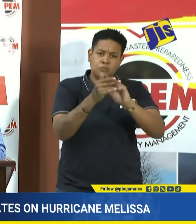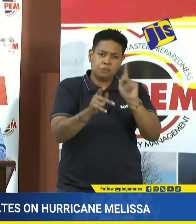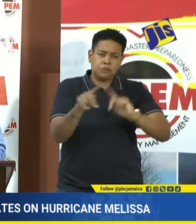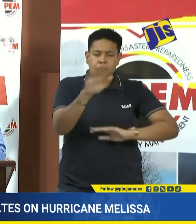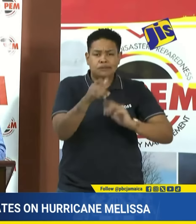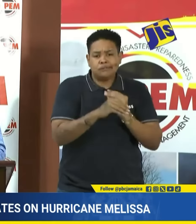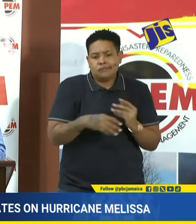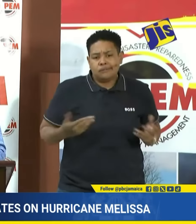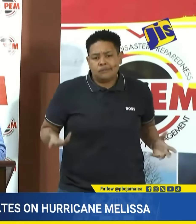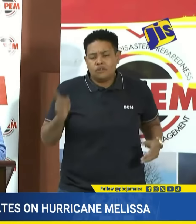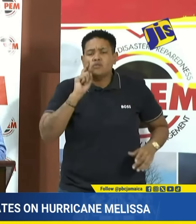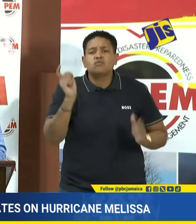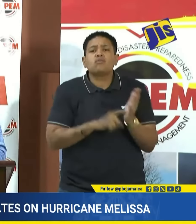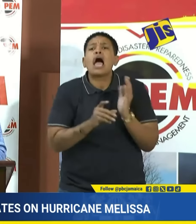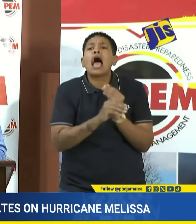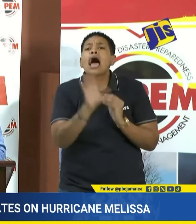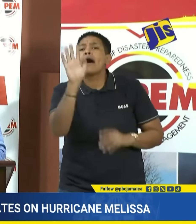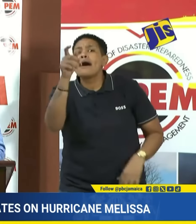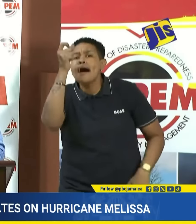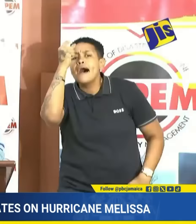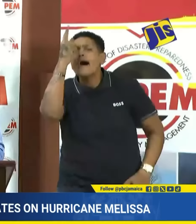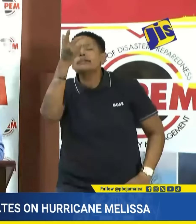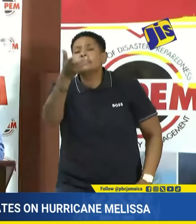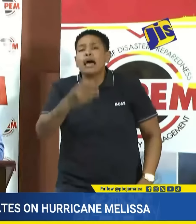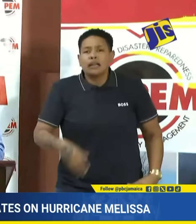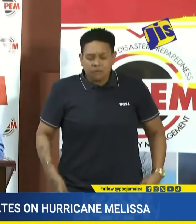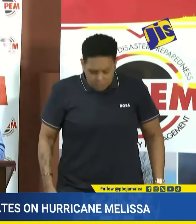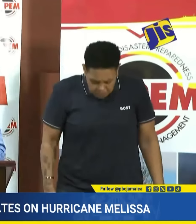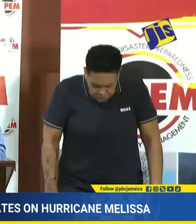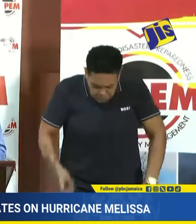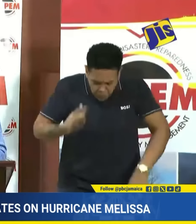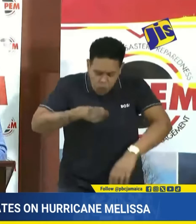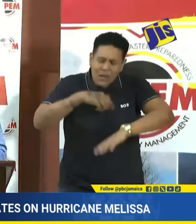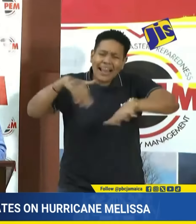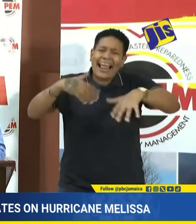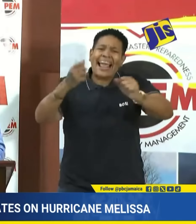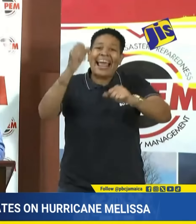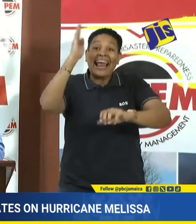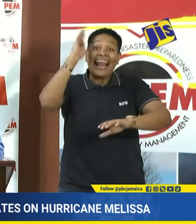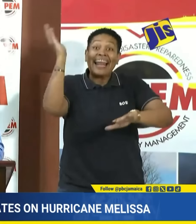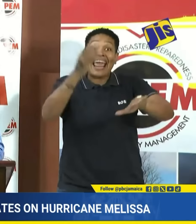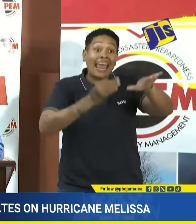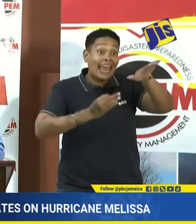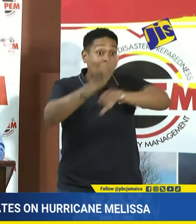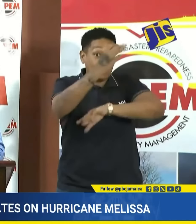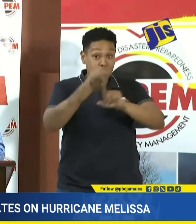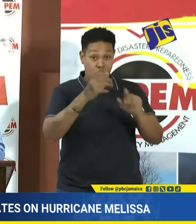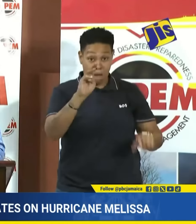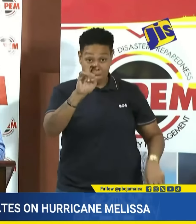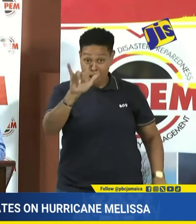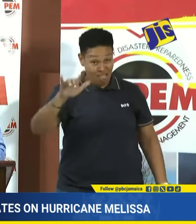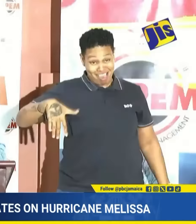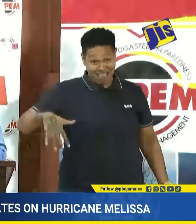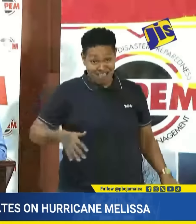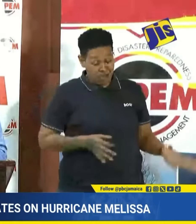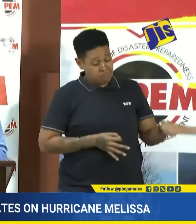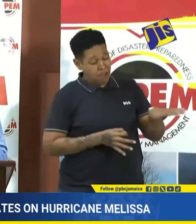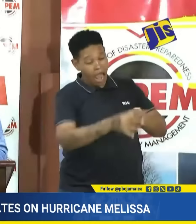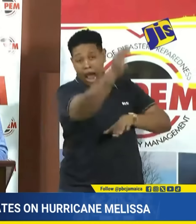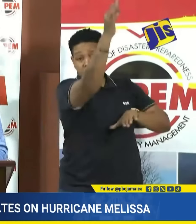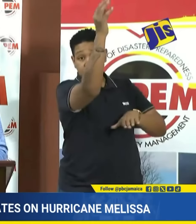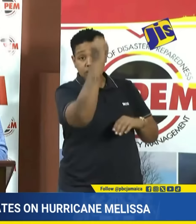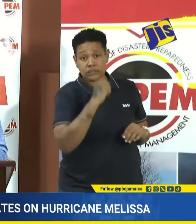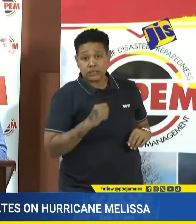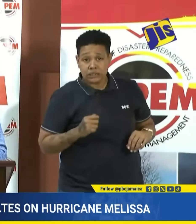Jamaica to realize and understand that we did not get a direct hit from Beryl, and we